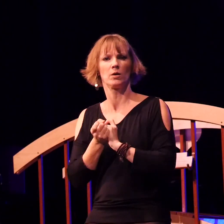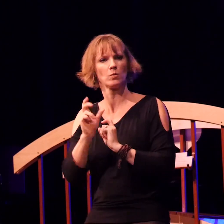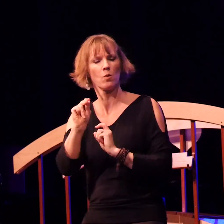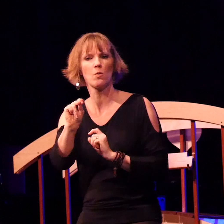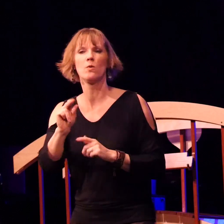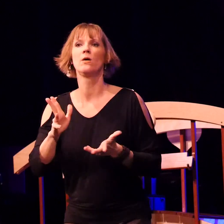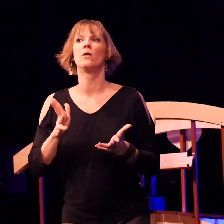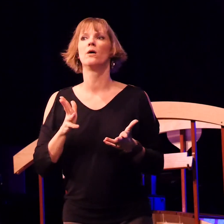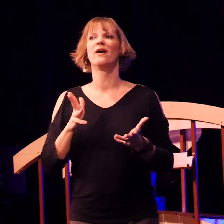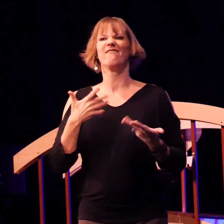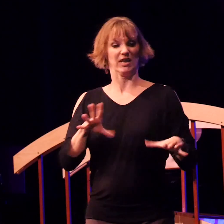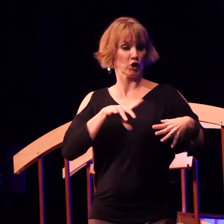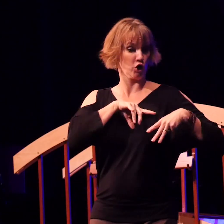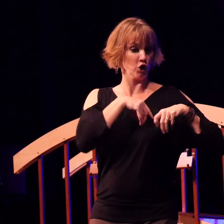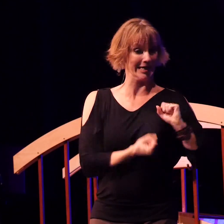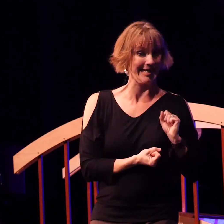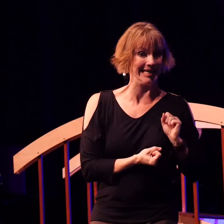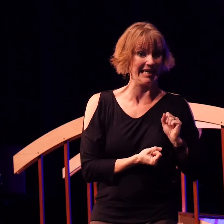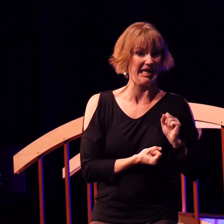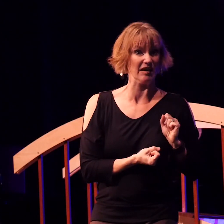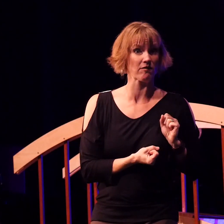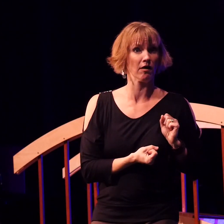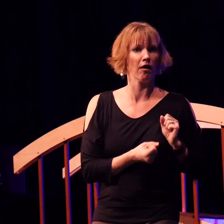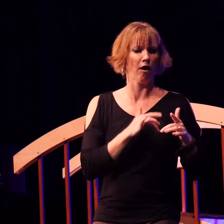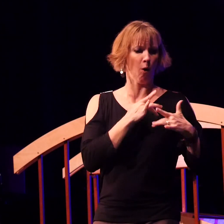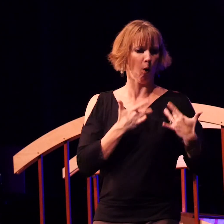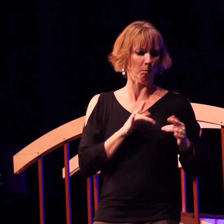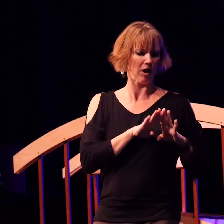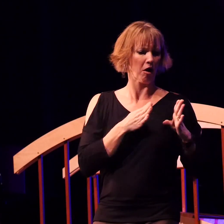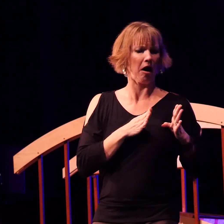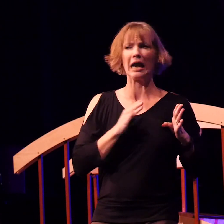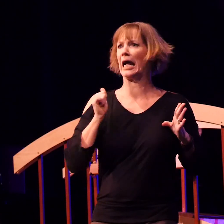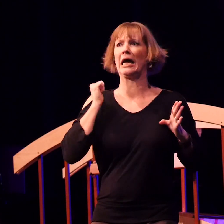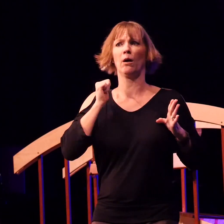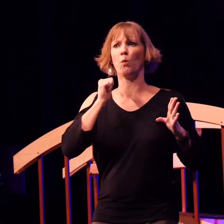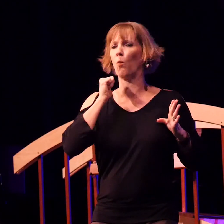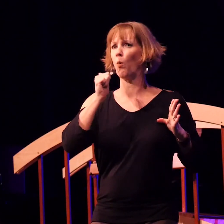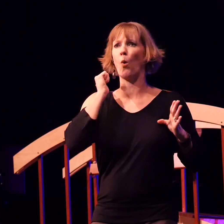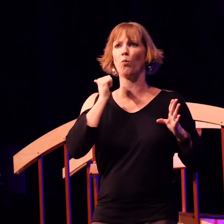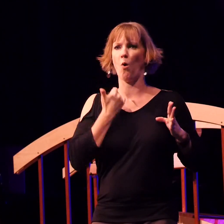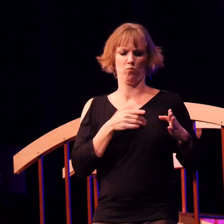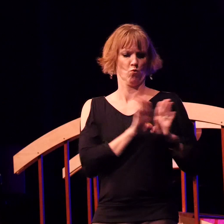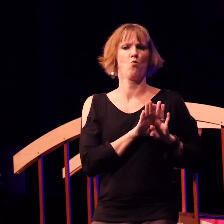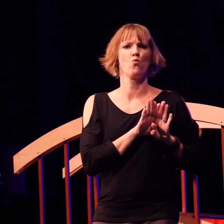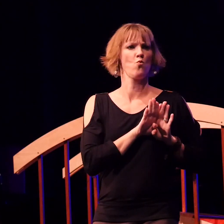grieved, we fear opening our hearts and we close them down.